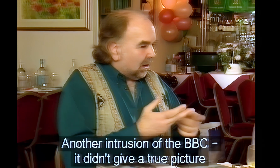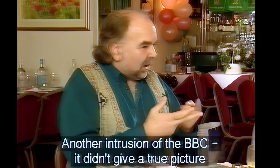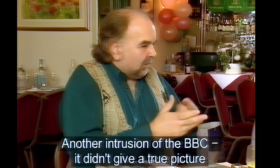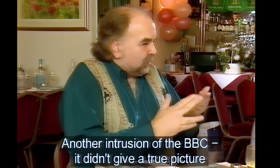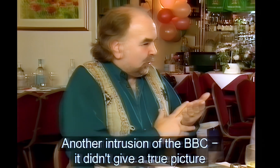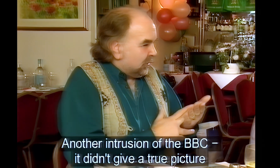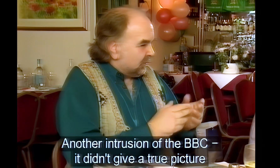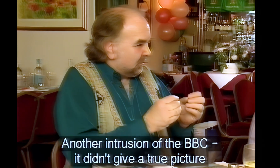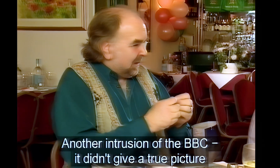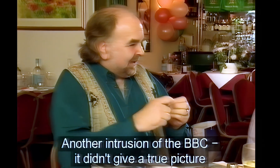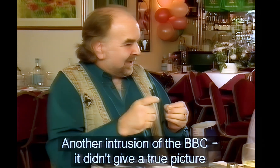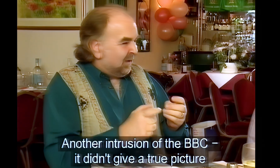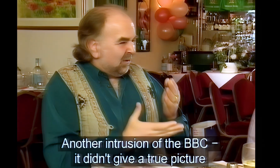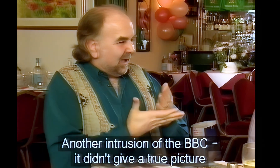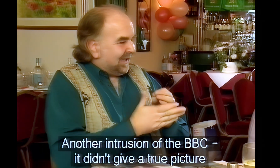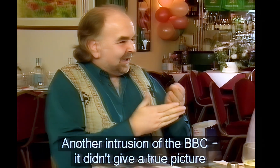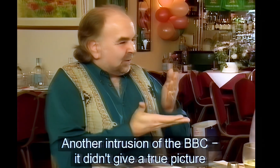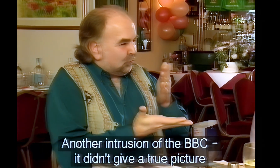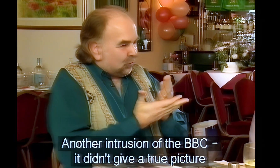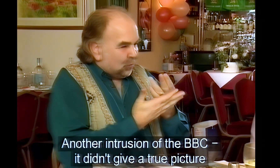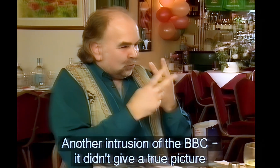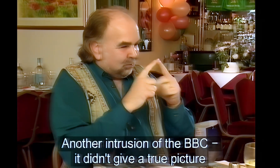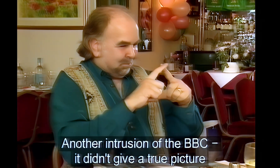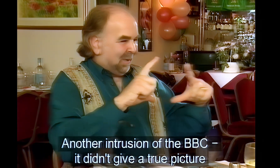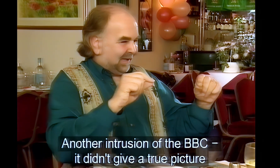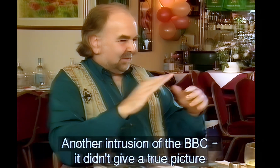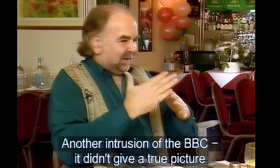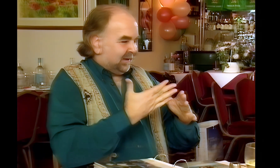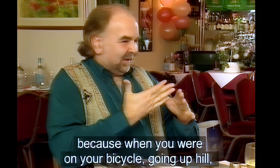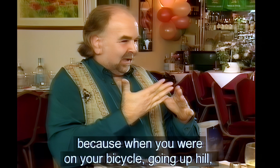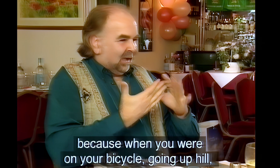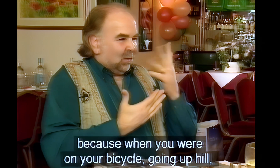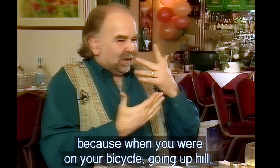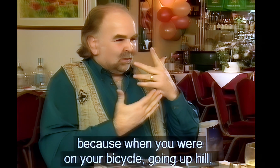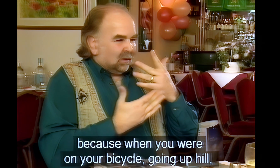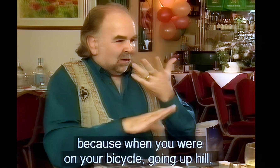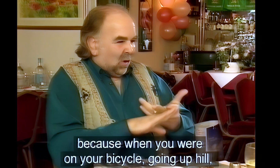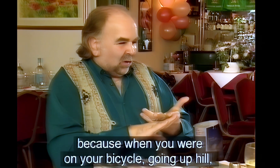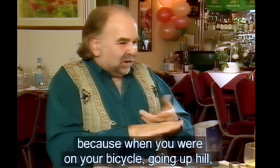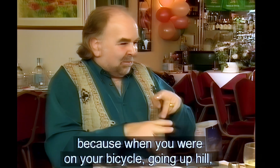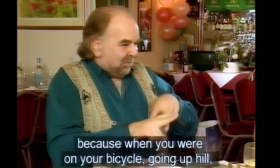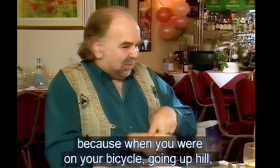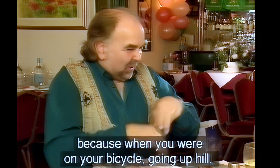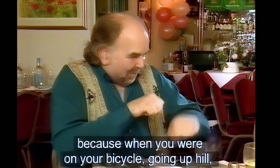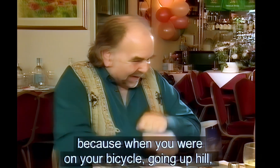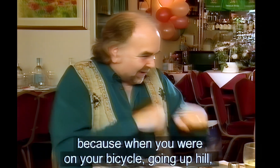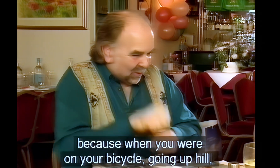Another intrusion on the BBC, it didn't give a true picture because when you were on your bicycle and